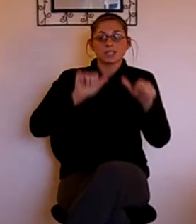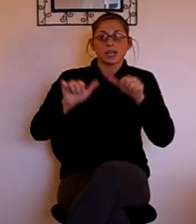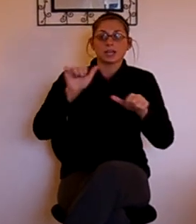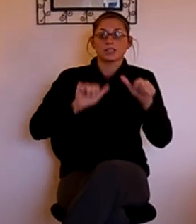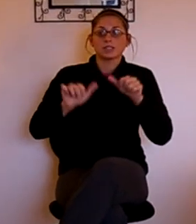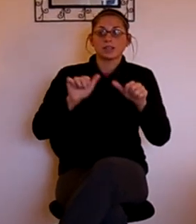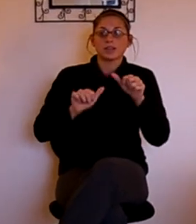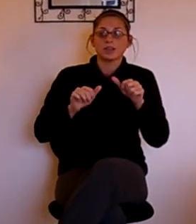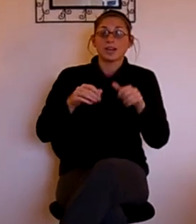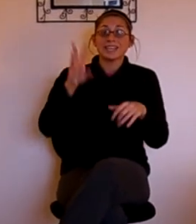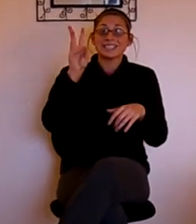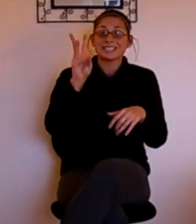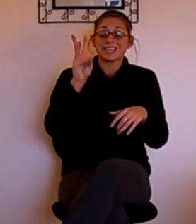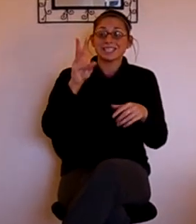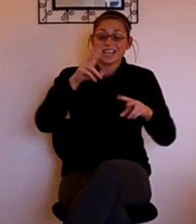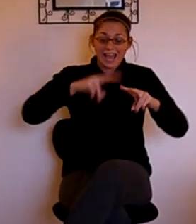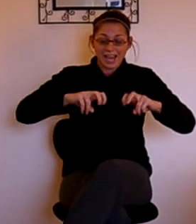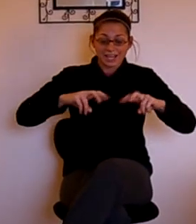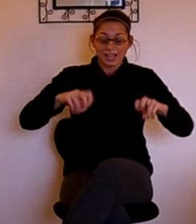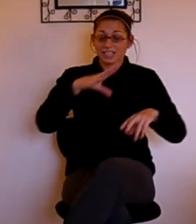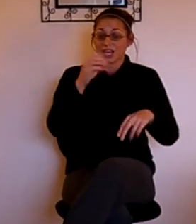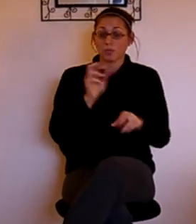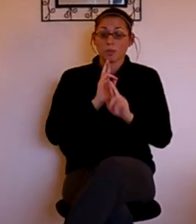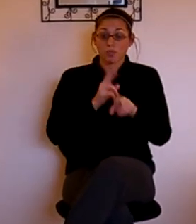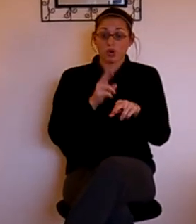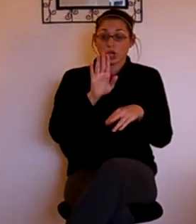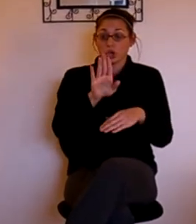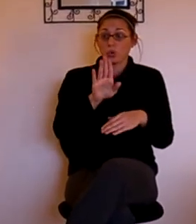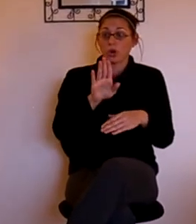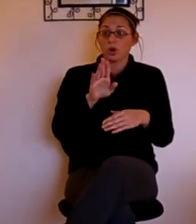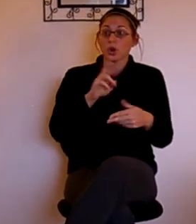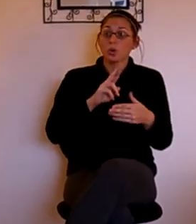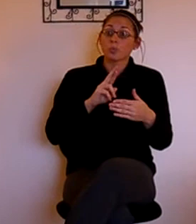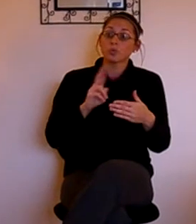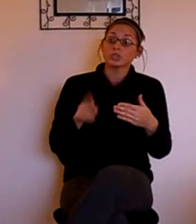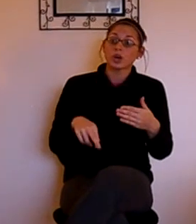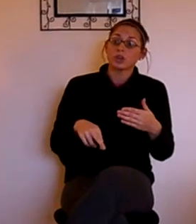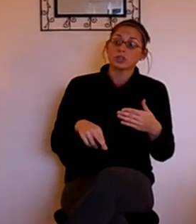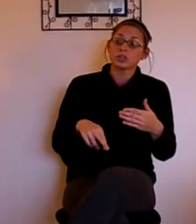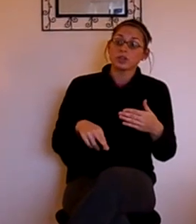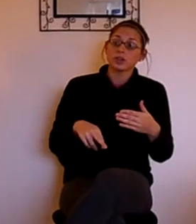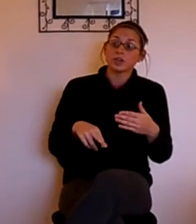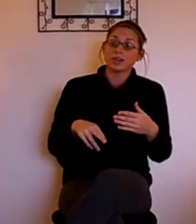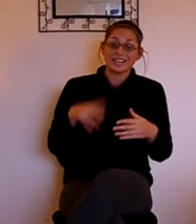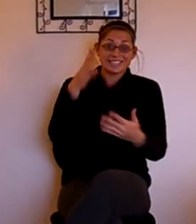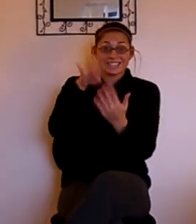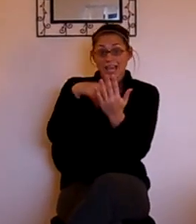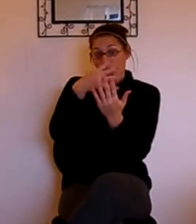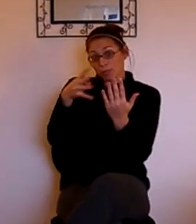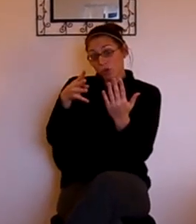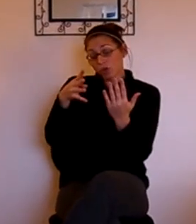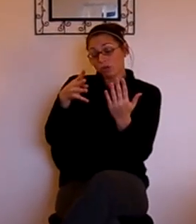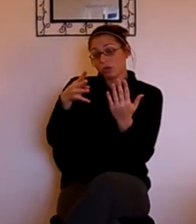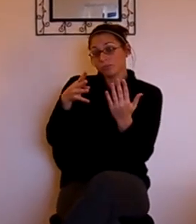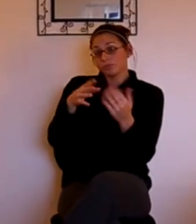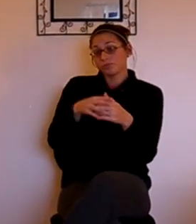Step 6 is analyzing and reporting your results. Usually you can put your results in a table or in a graph. So I made this graph, and